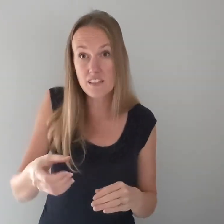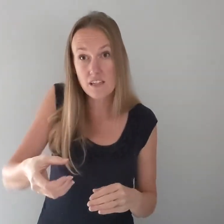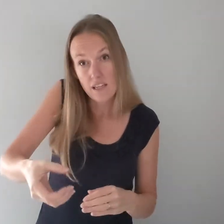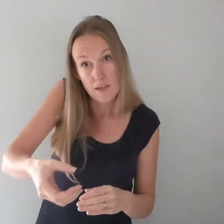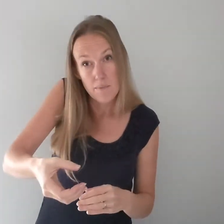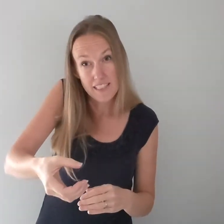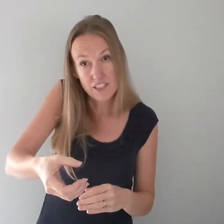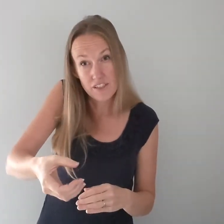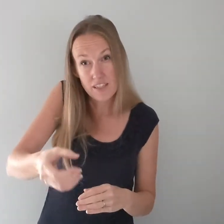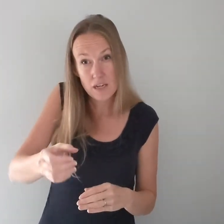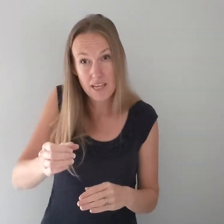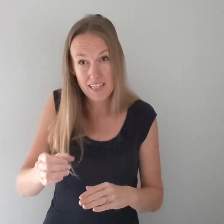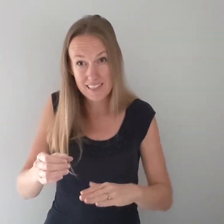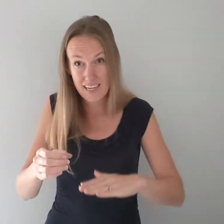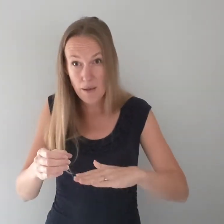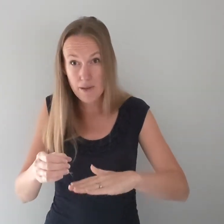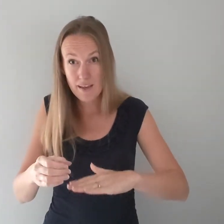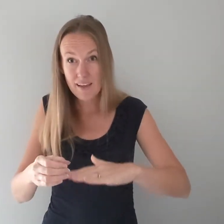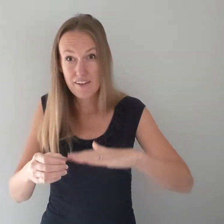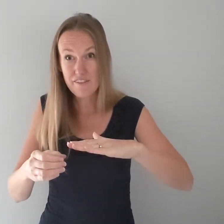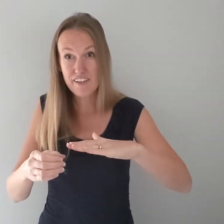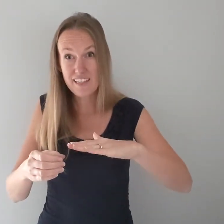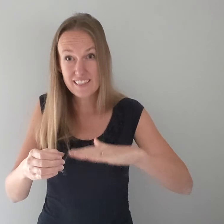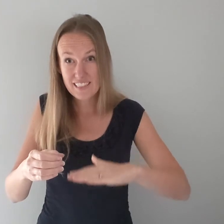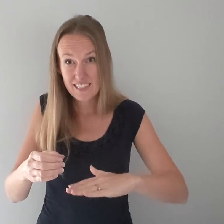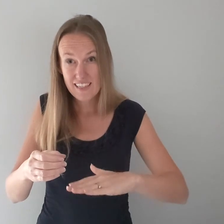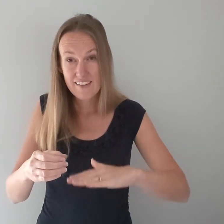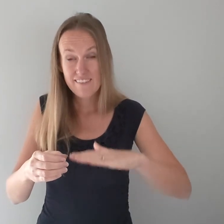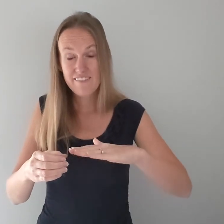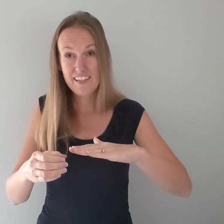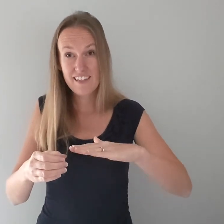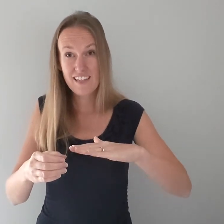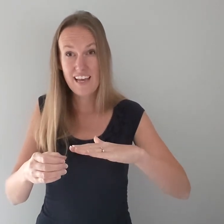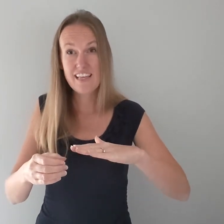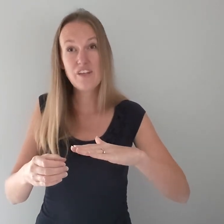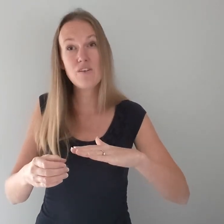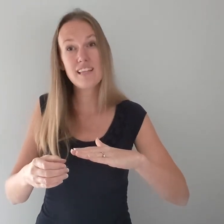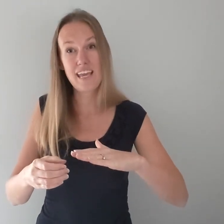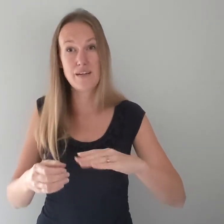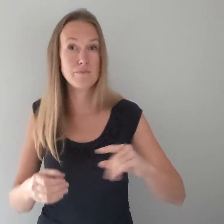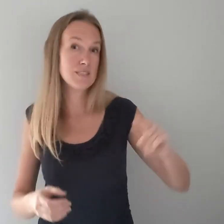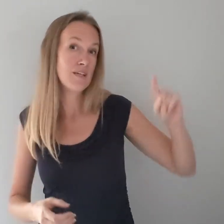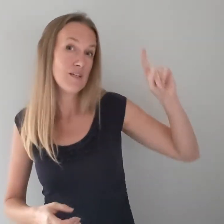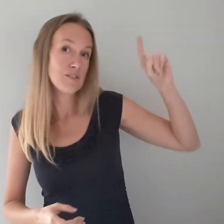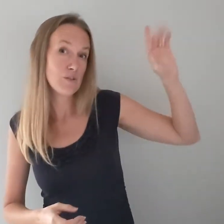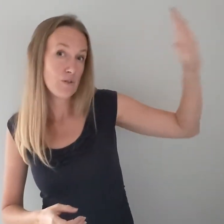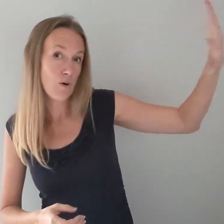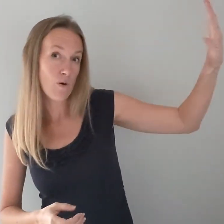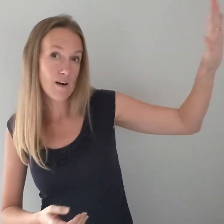fill. Imagine your non-dominant hand is a cup. You're going to fill it, fill, and then your lambs. So your, and